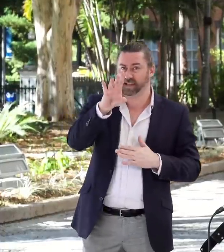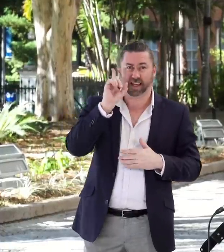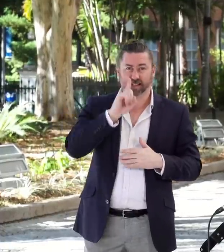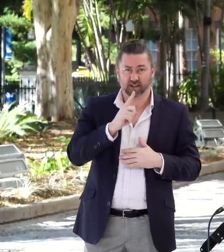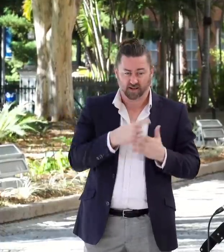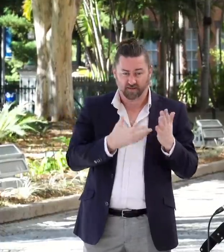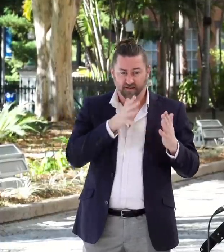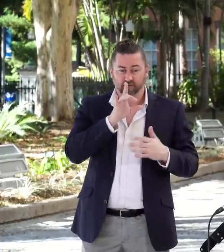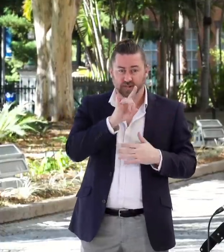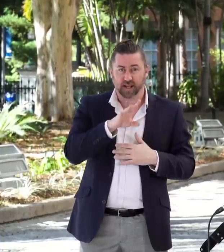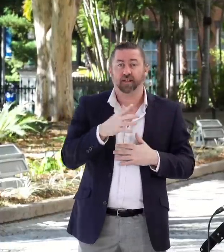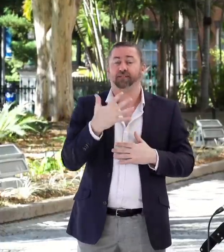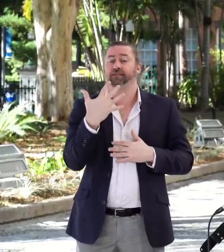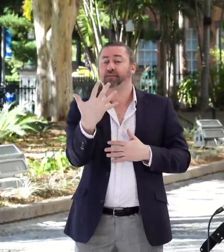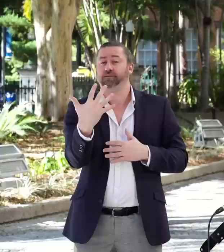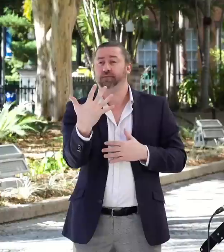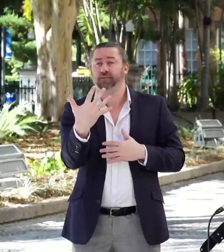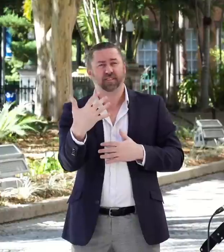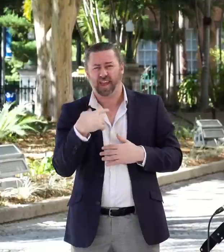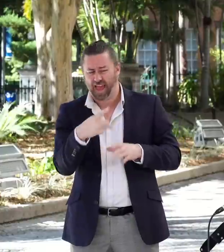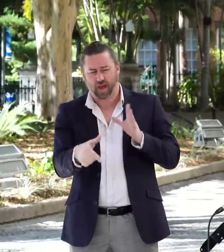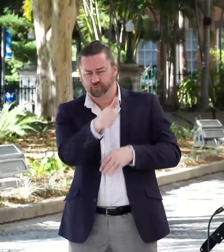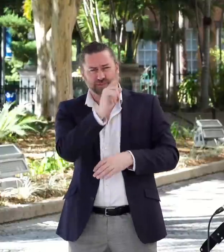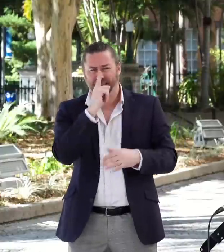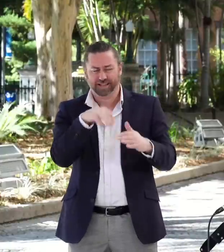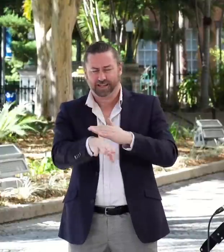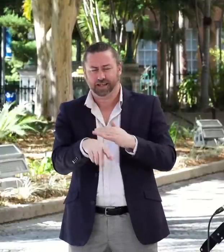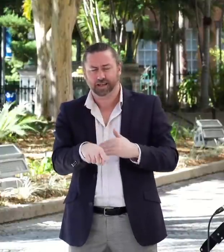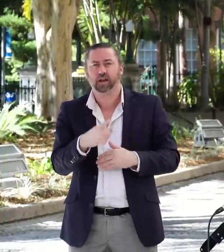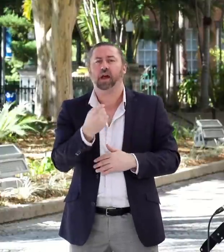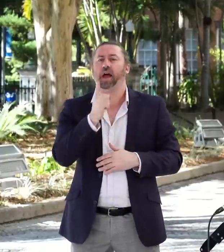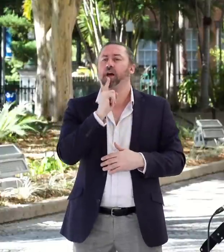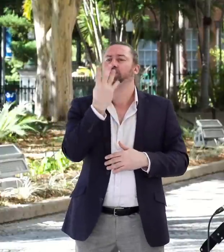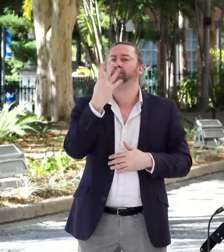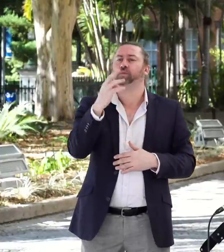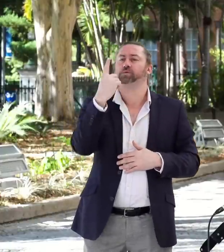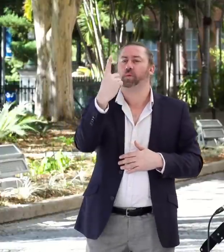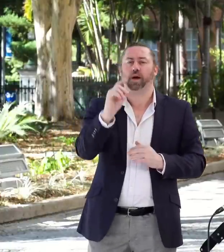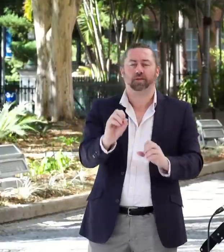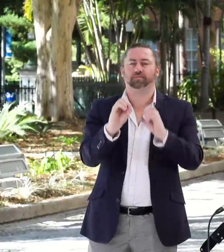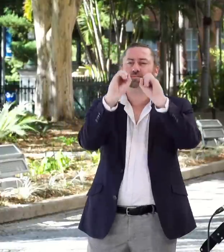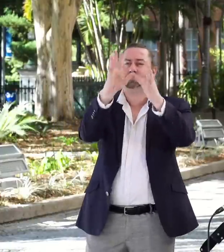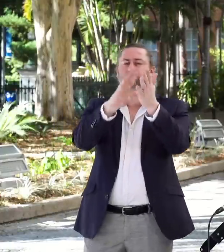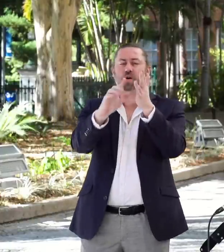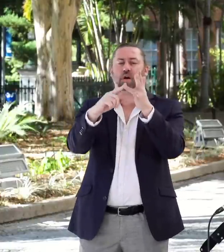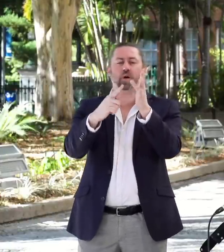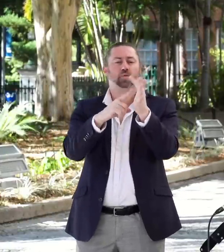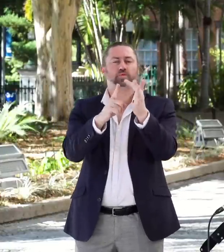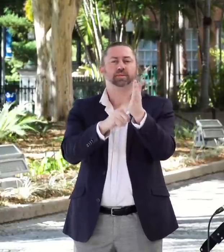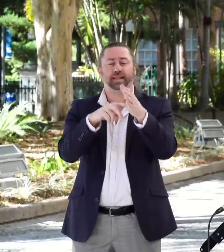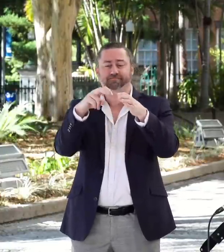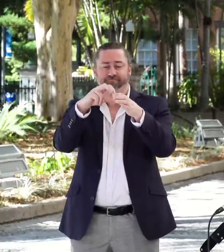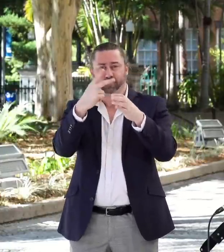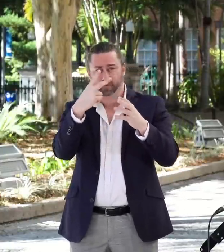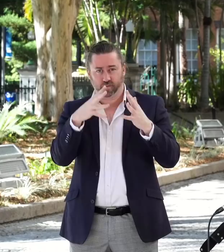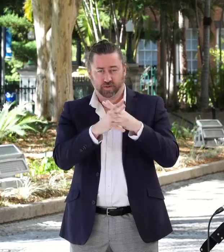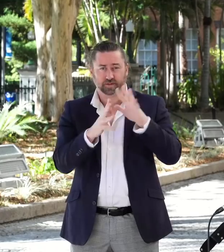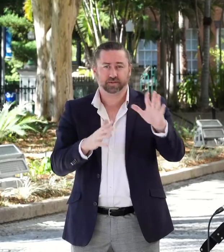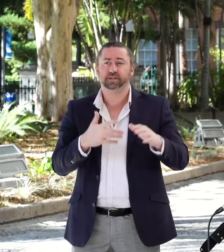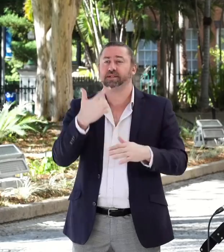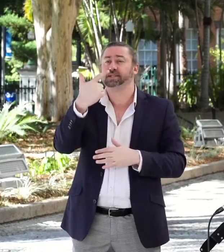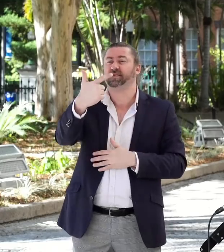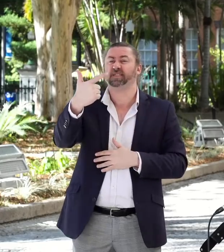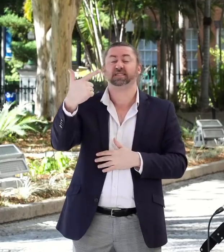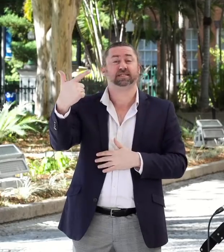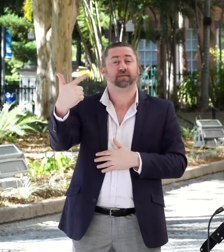yesterday, five refused entry and 141 placed into hotel quarantine. We saw